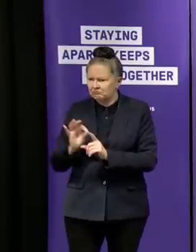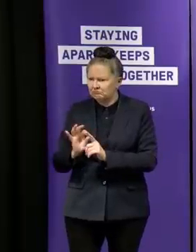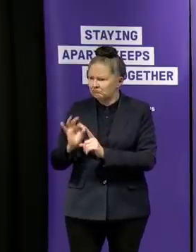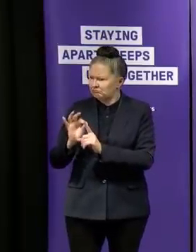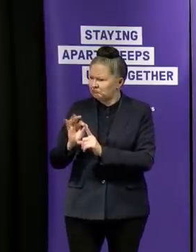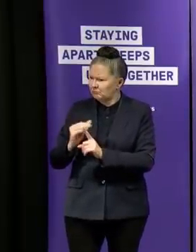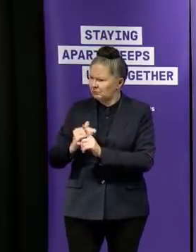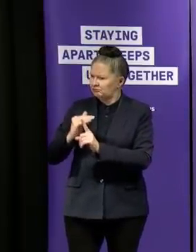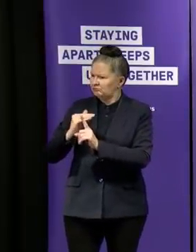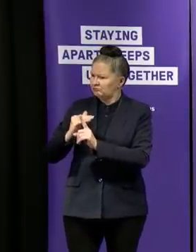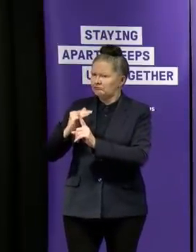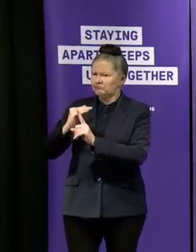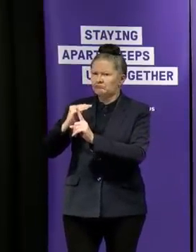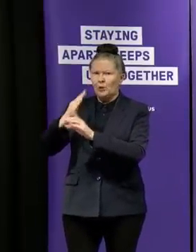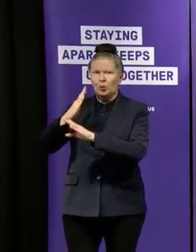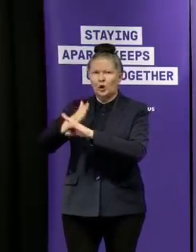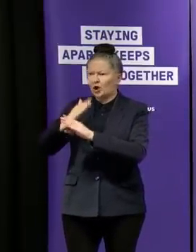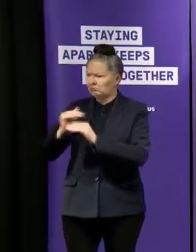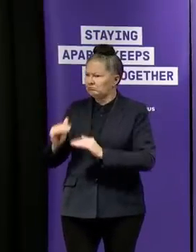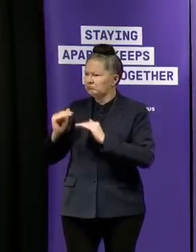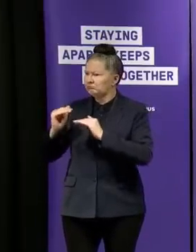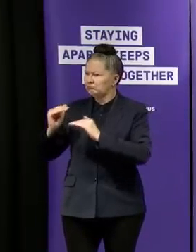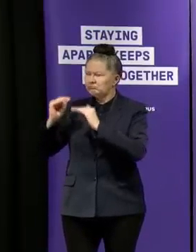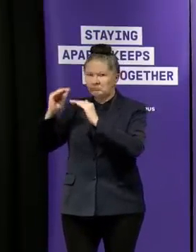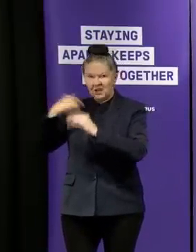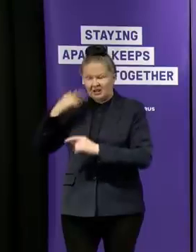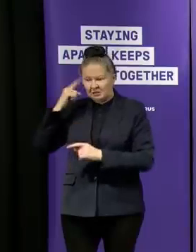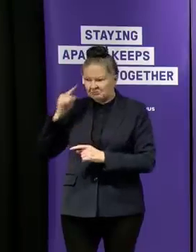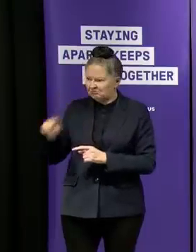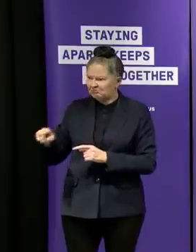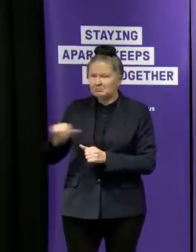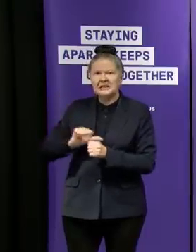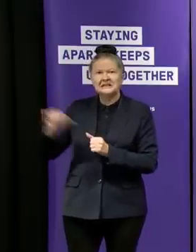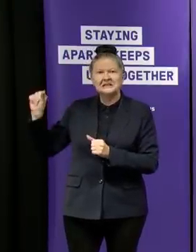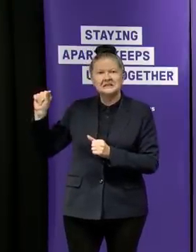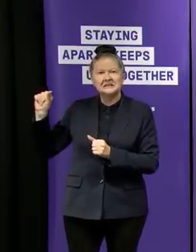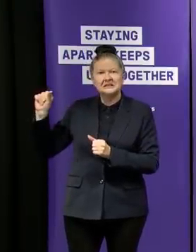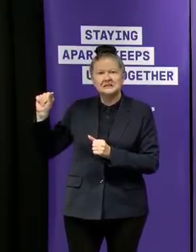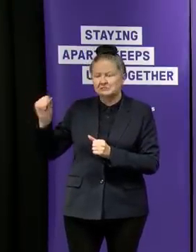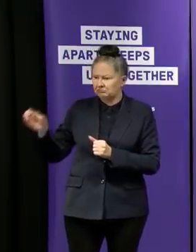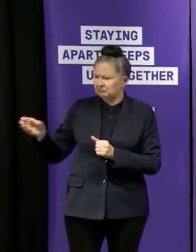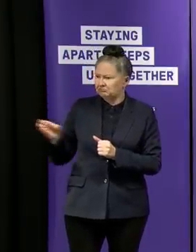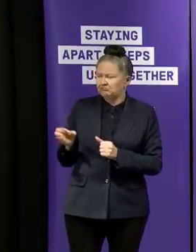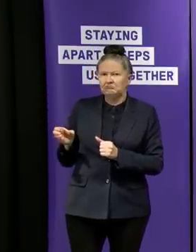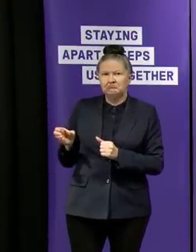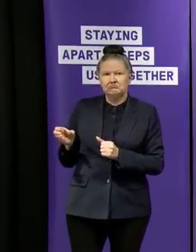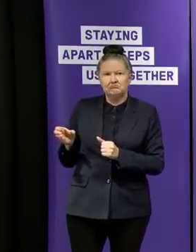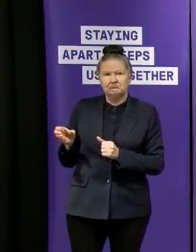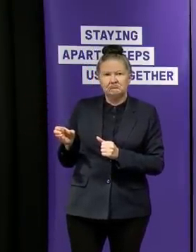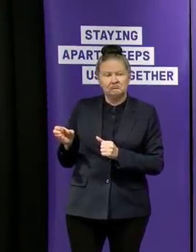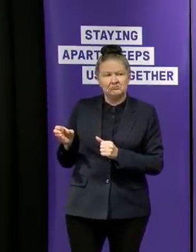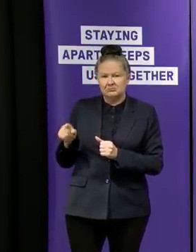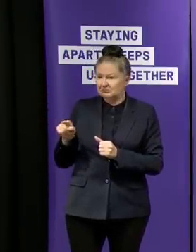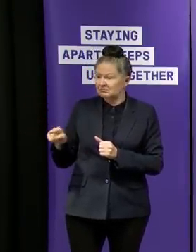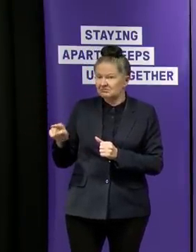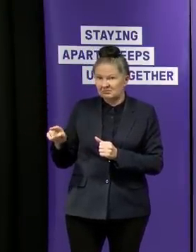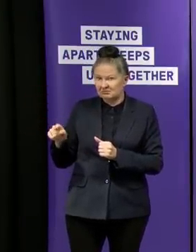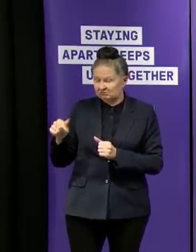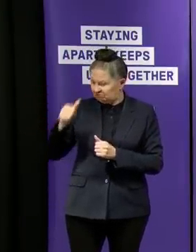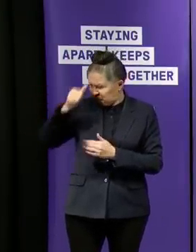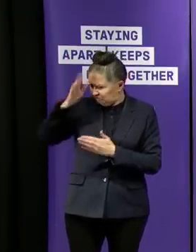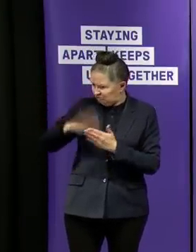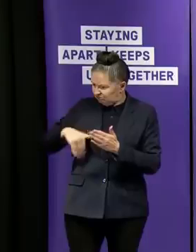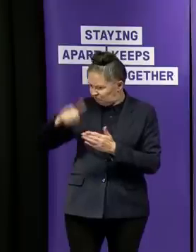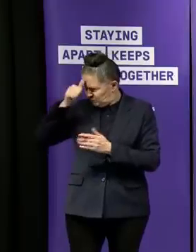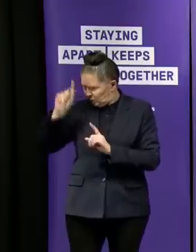public service, and I think there is no better person to play this role. I think he brings a unique perspective, and he's somebody